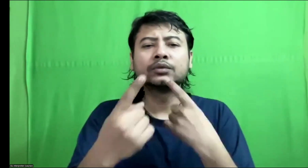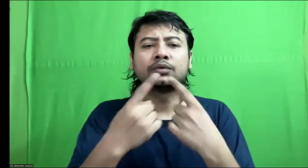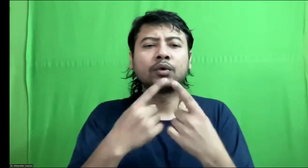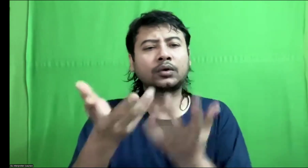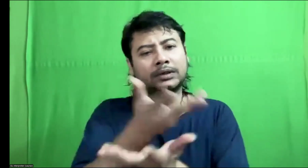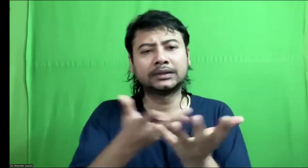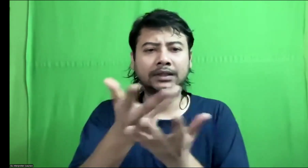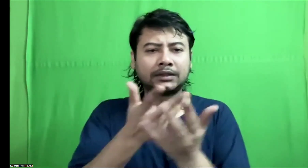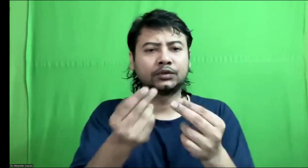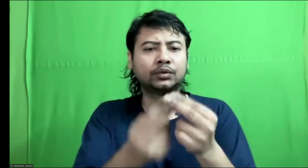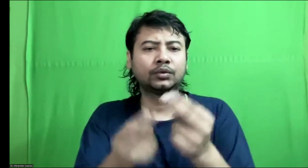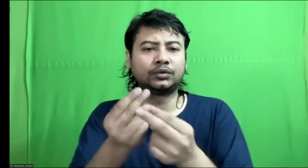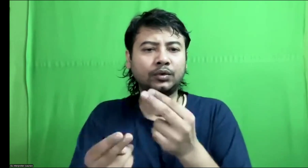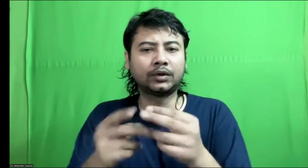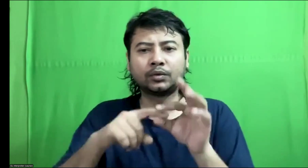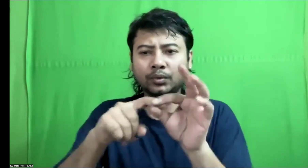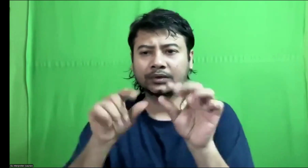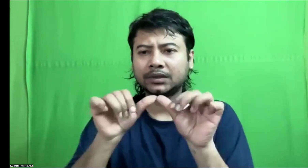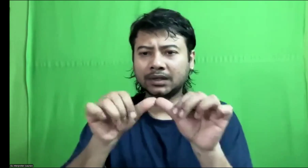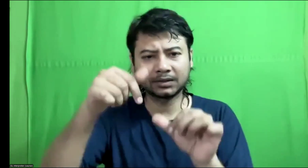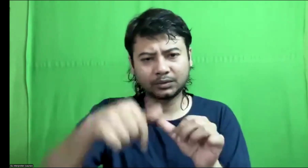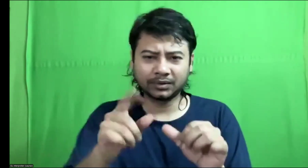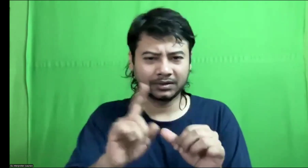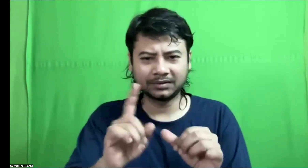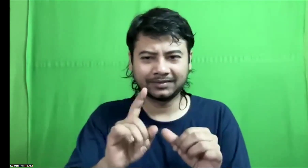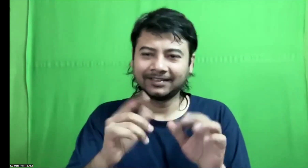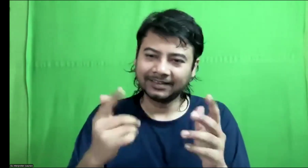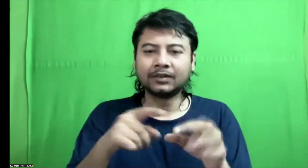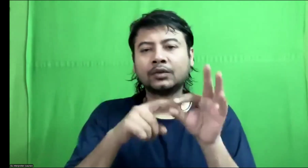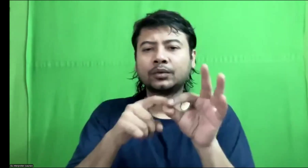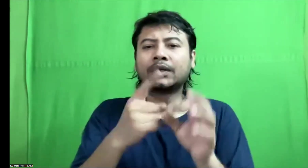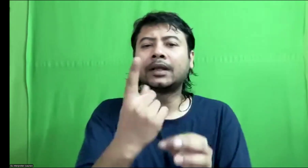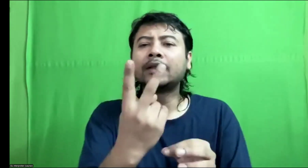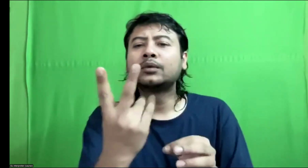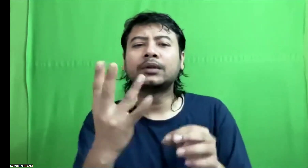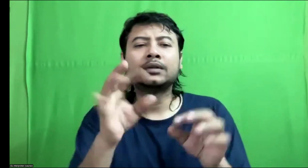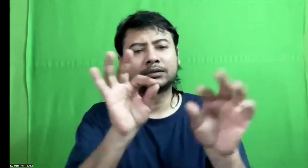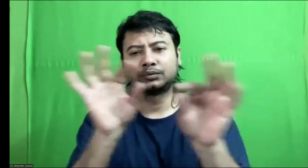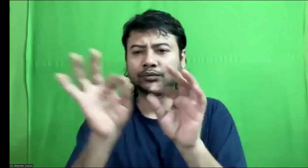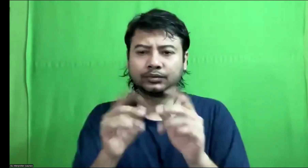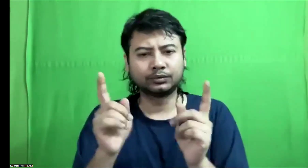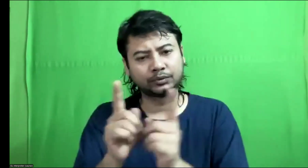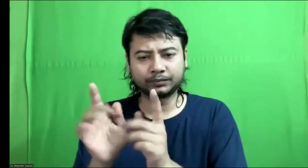why this month is so important and how, what does it do actually?